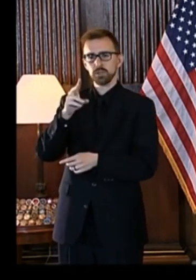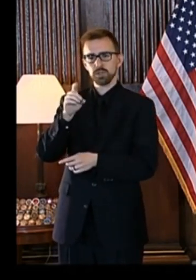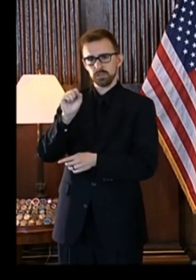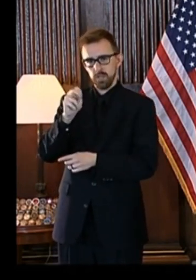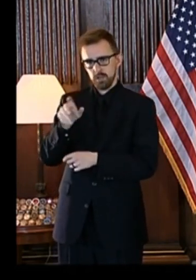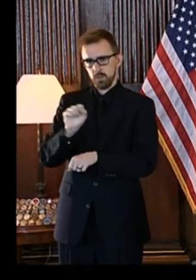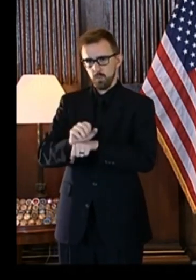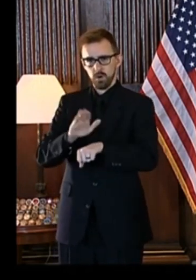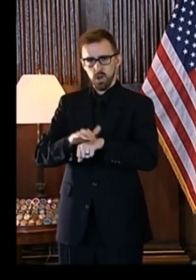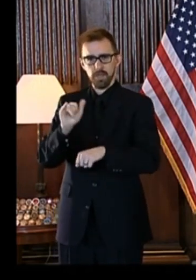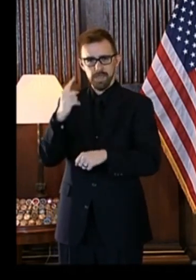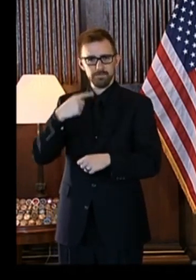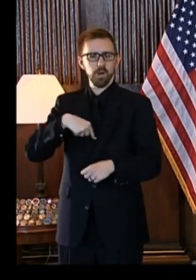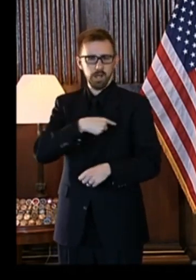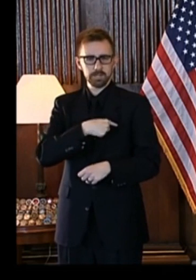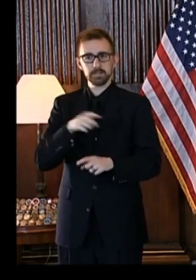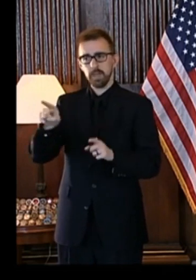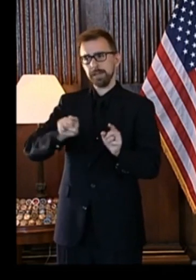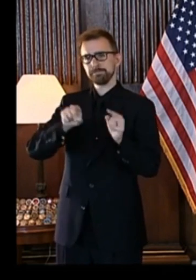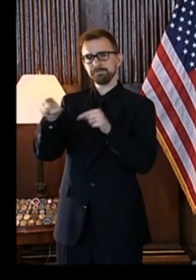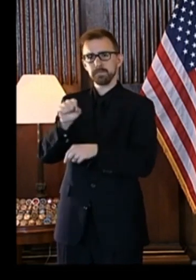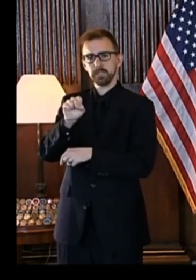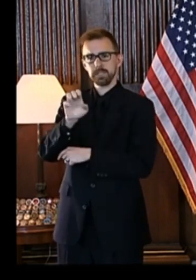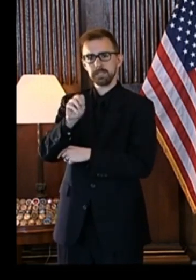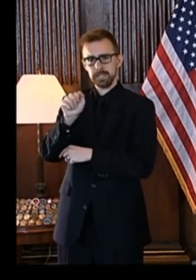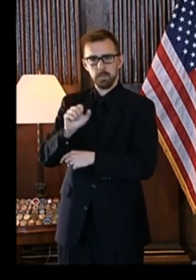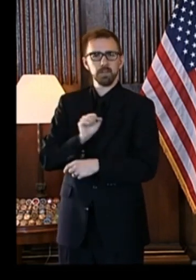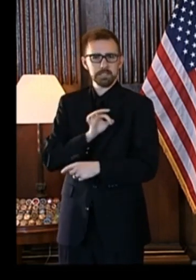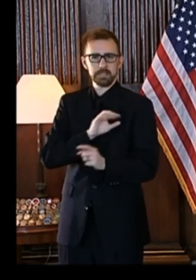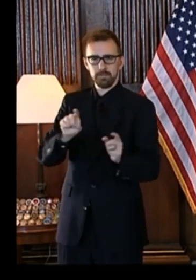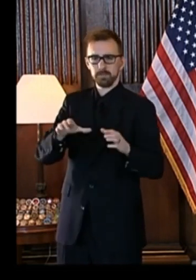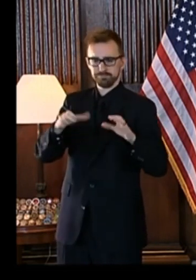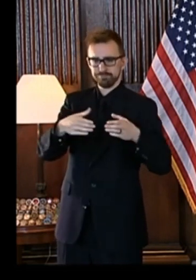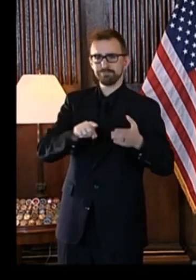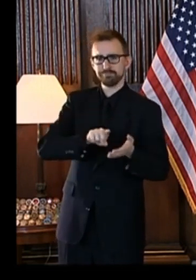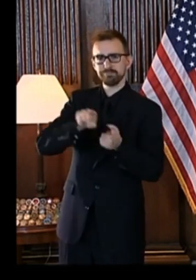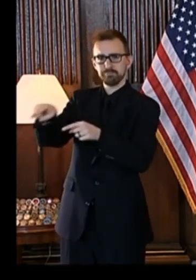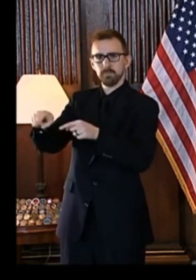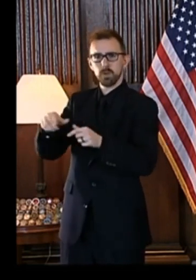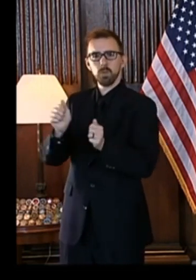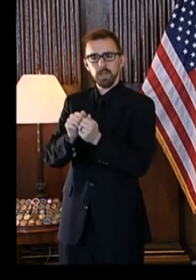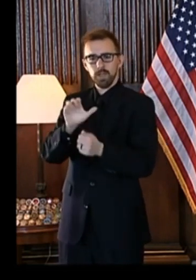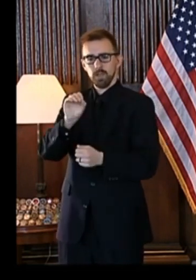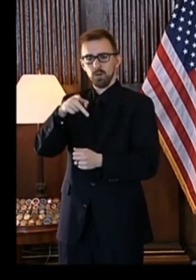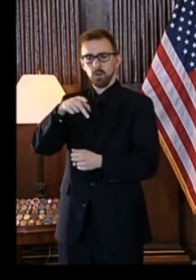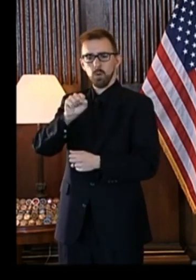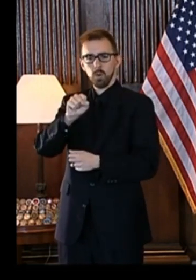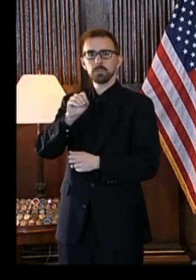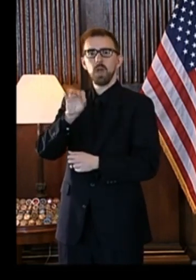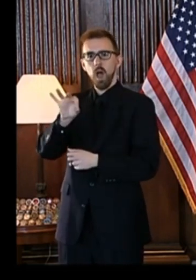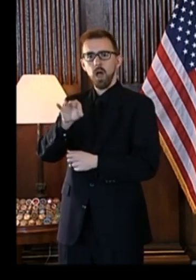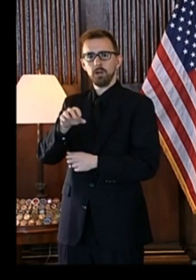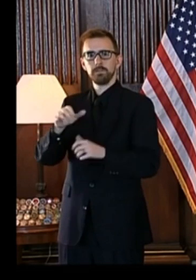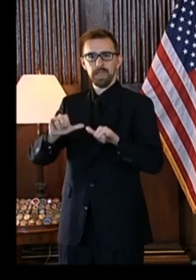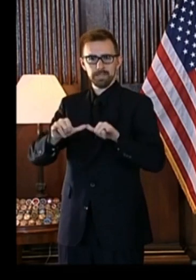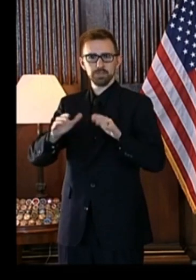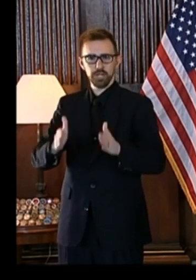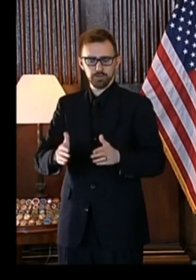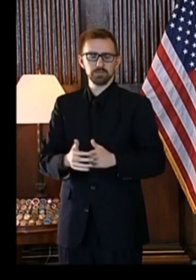that for us. They were out at SEMA this morning, the staff was, working with the Corps of Engineers, working with